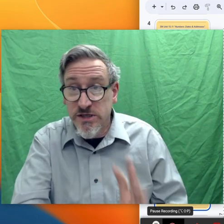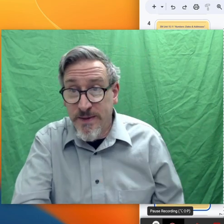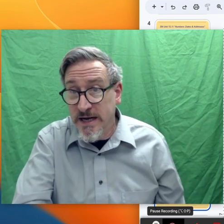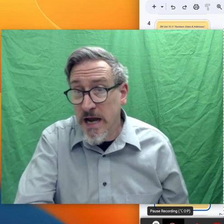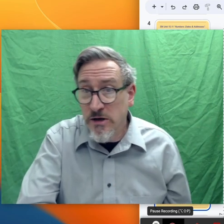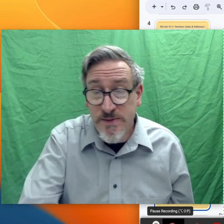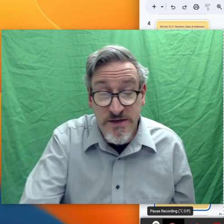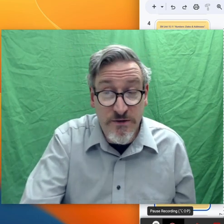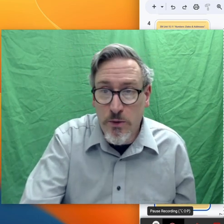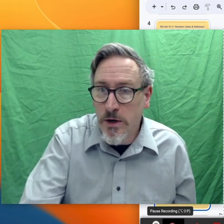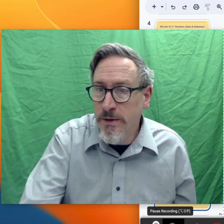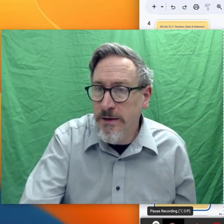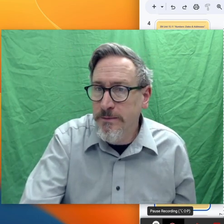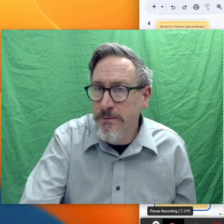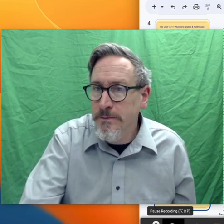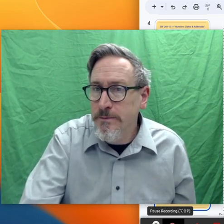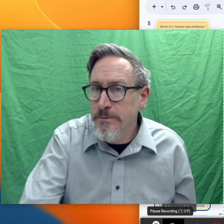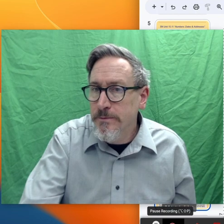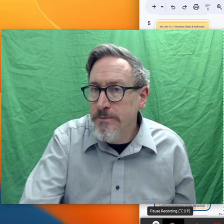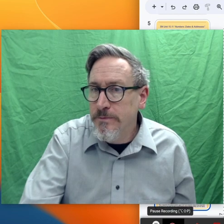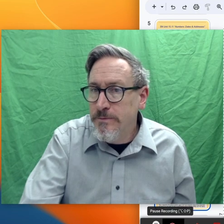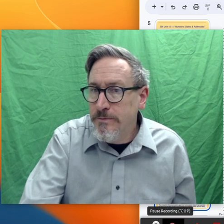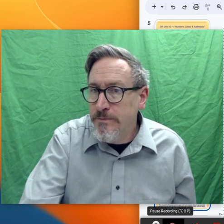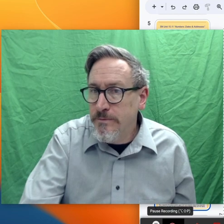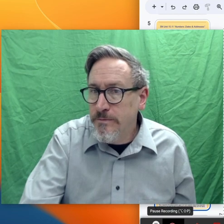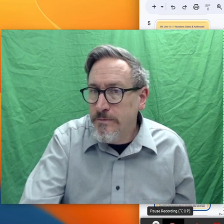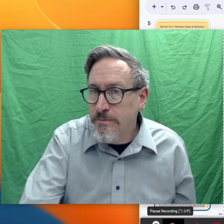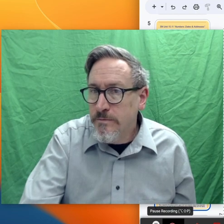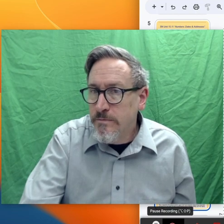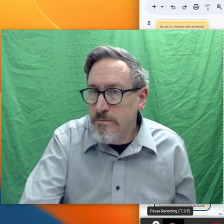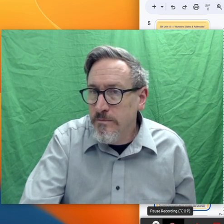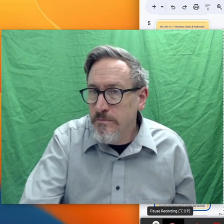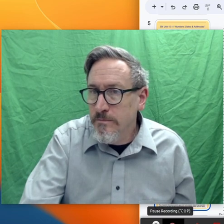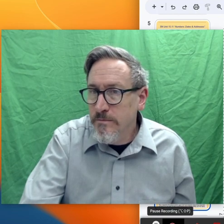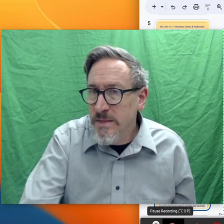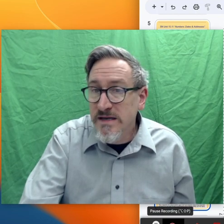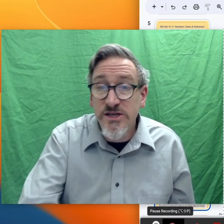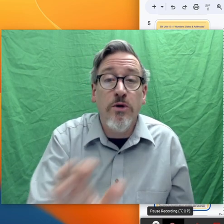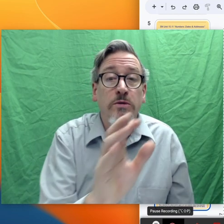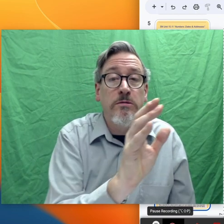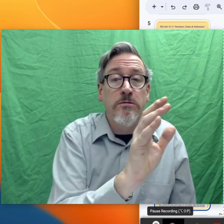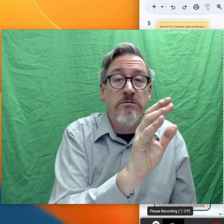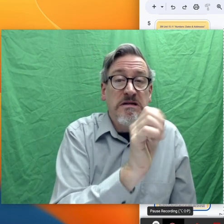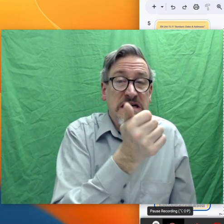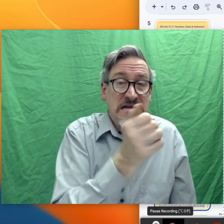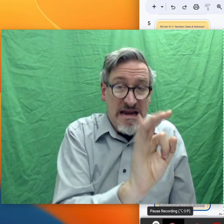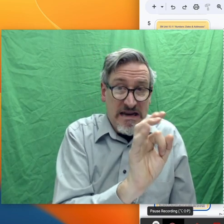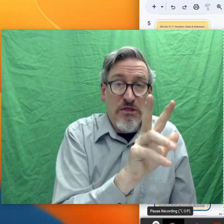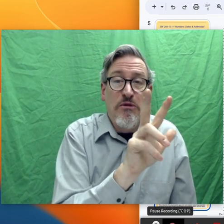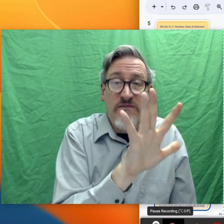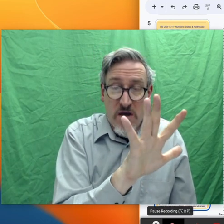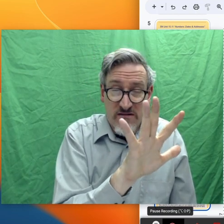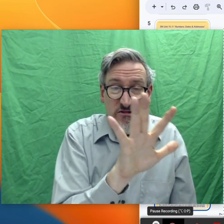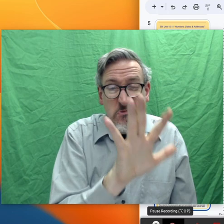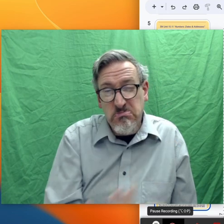of years, depending on how specific you want to be. So